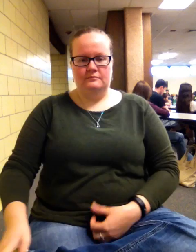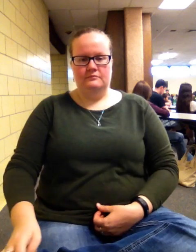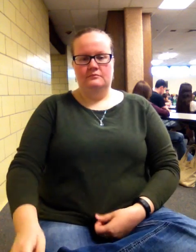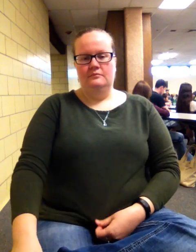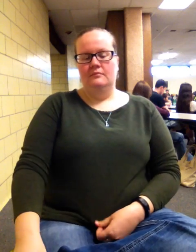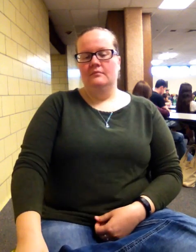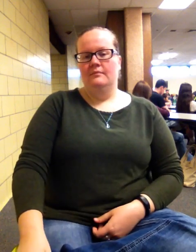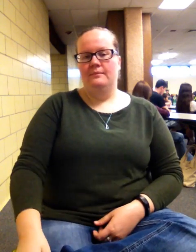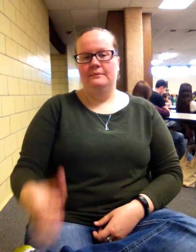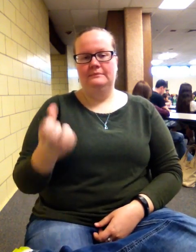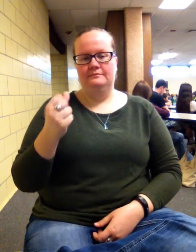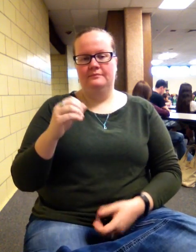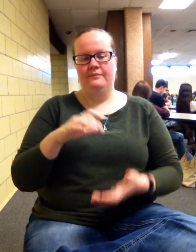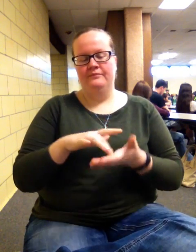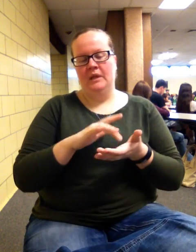So calculating through the equation,